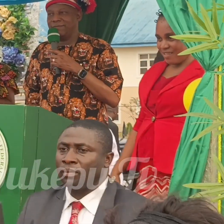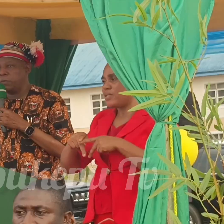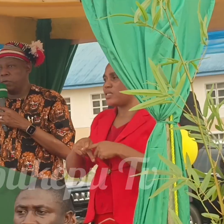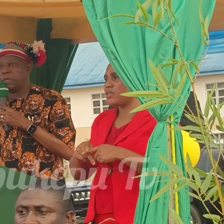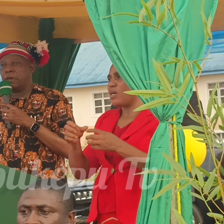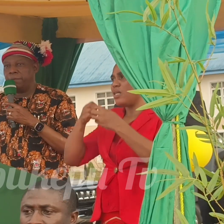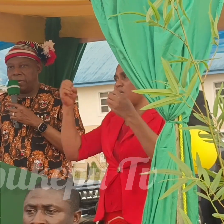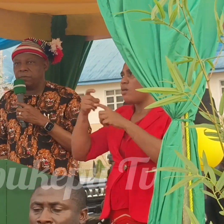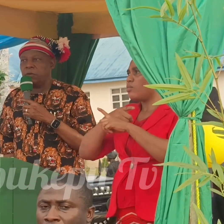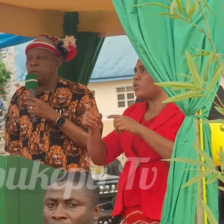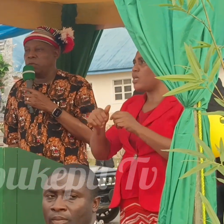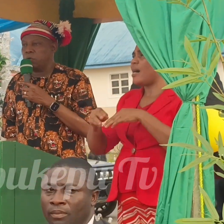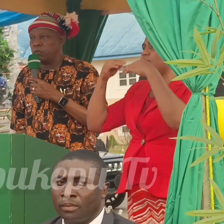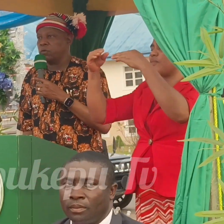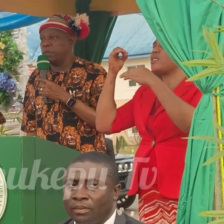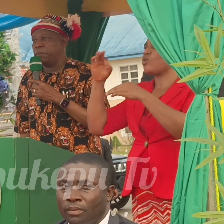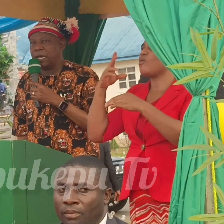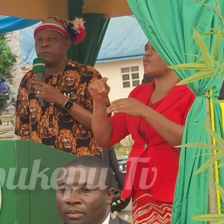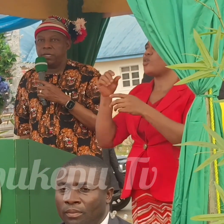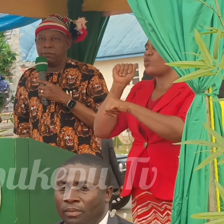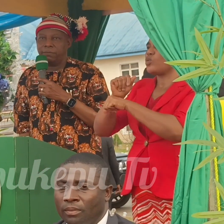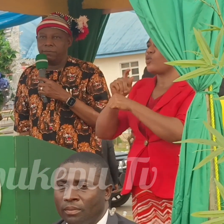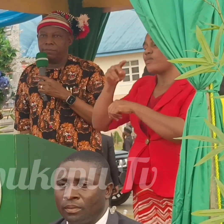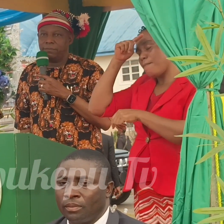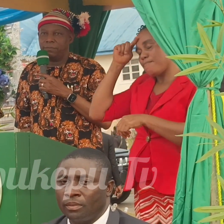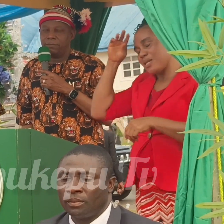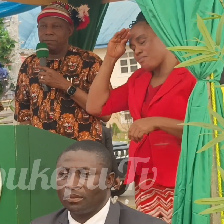But for the advancement of the cause of the black